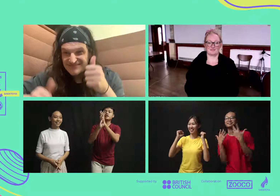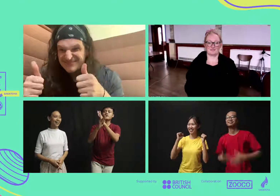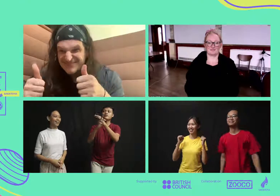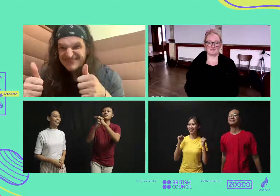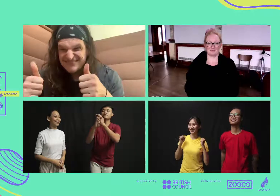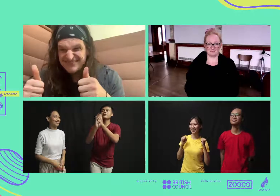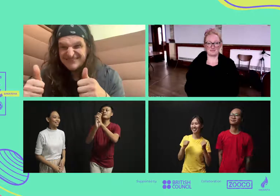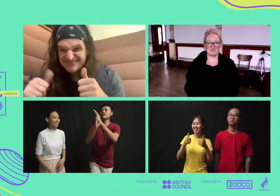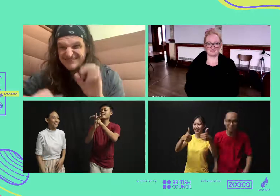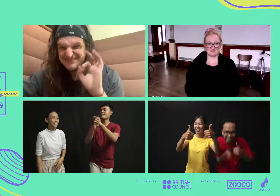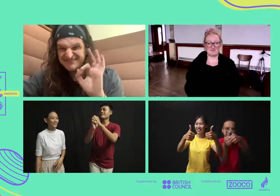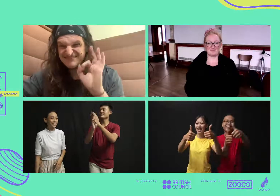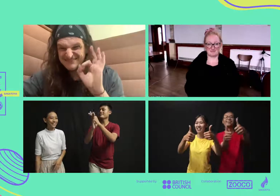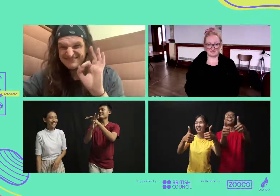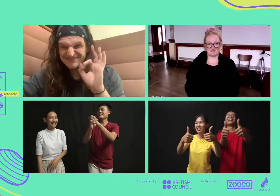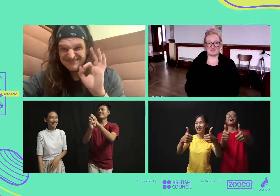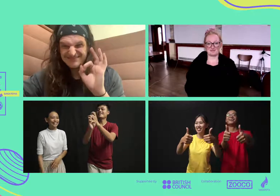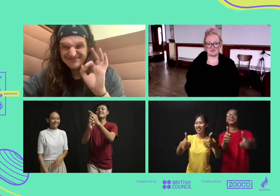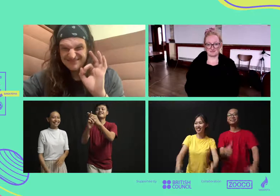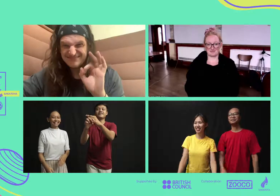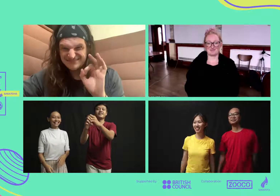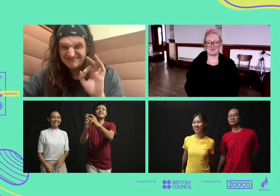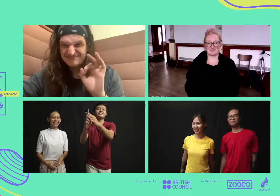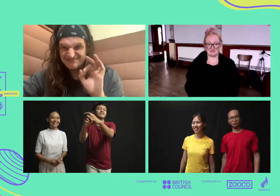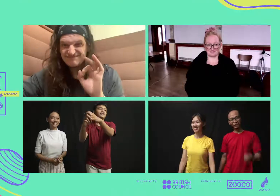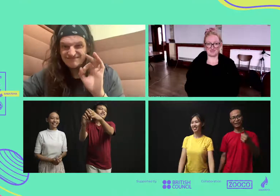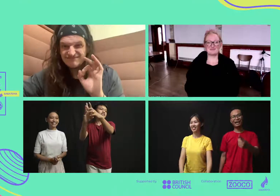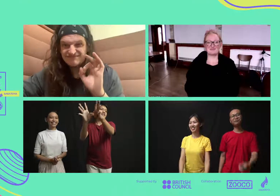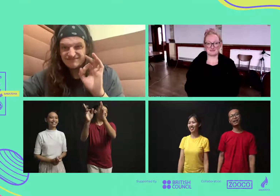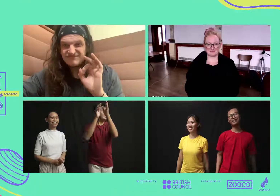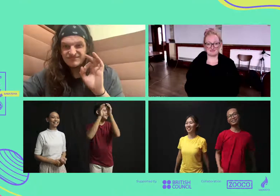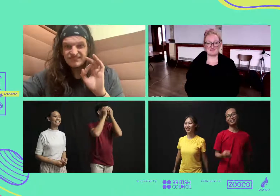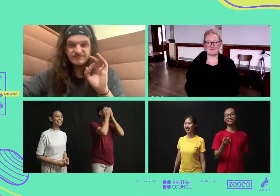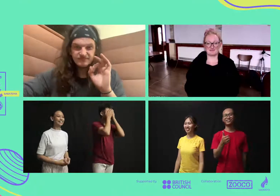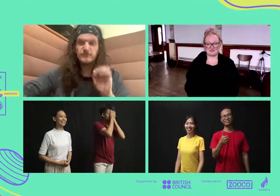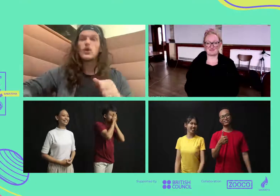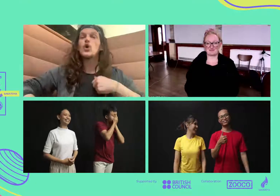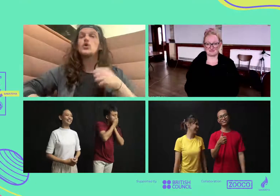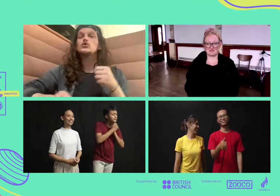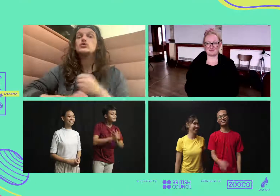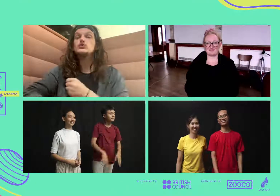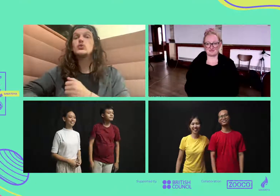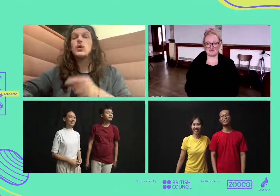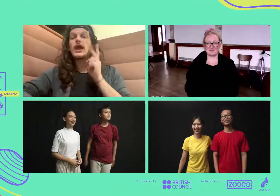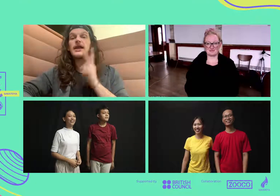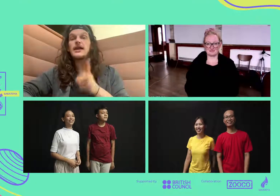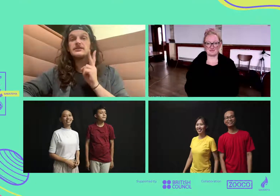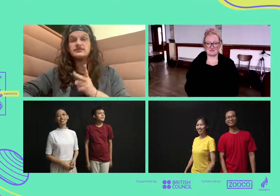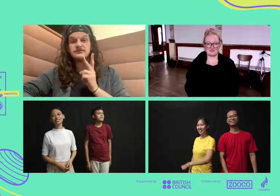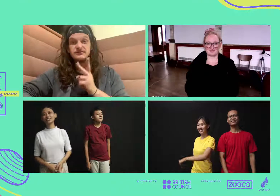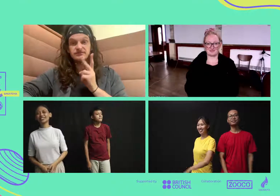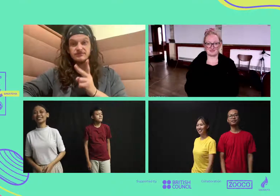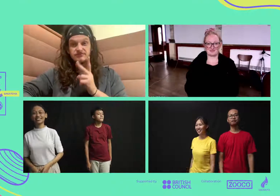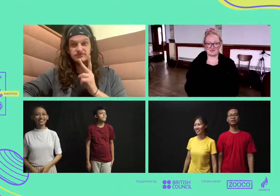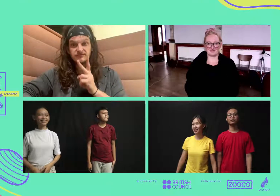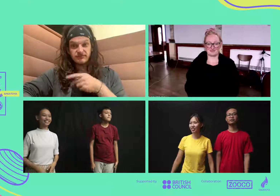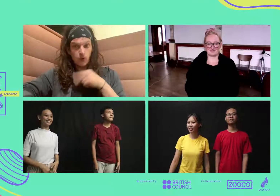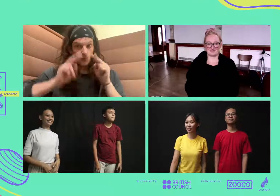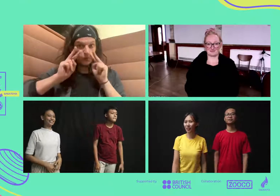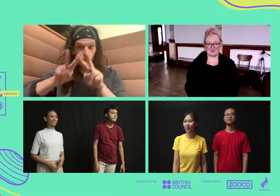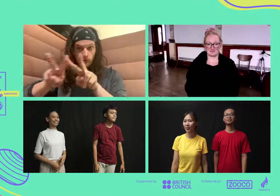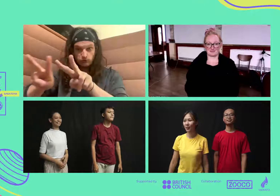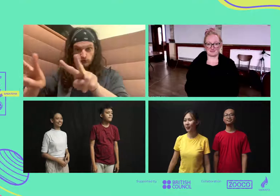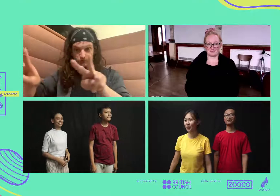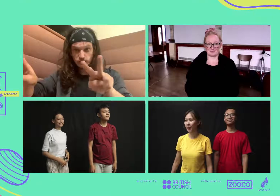Does that make sense? That's how we're showing the distance of the bird flying away. Great work. So I'm going to do